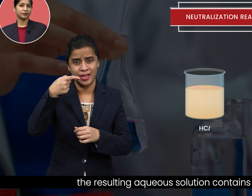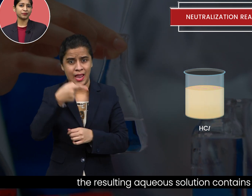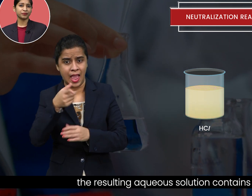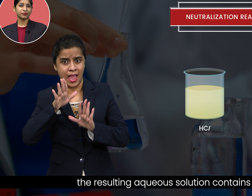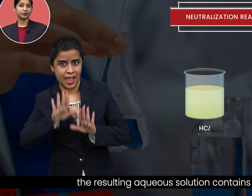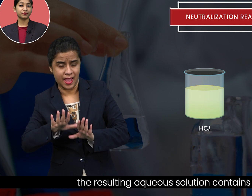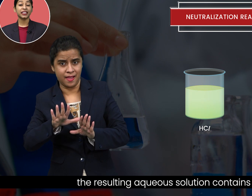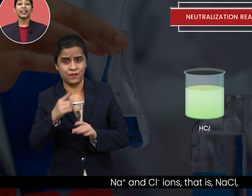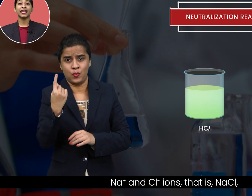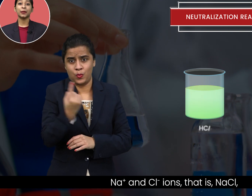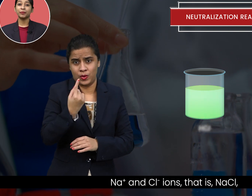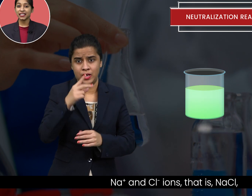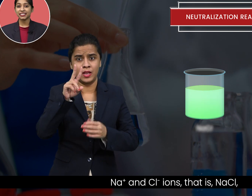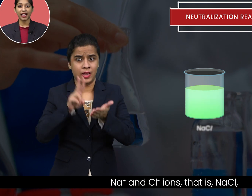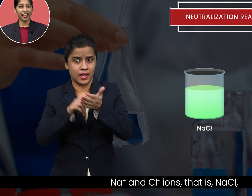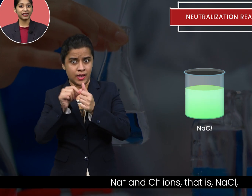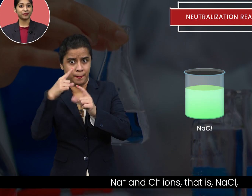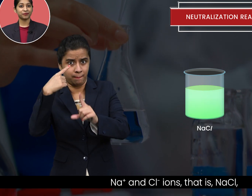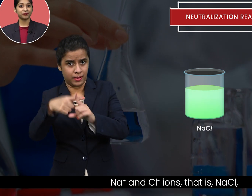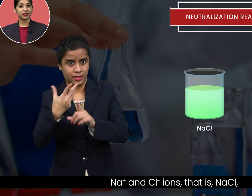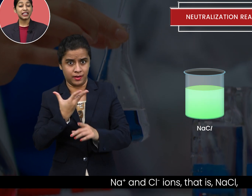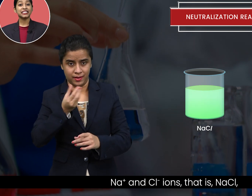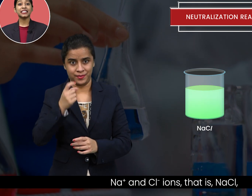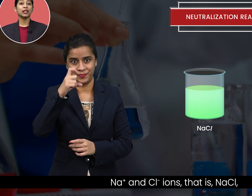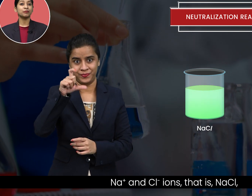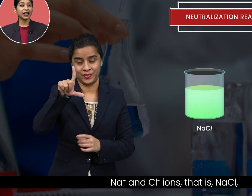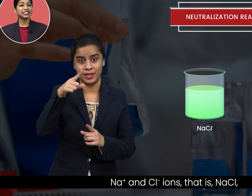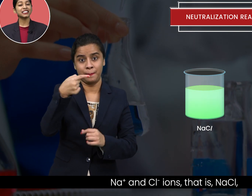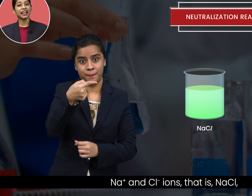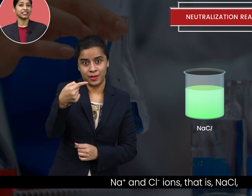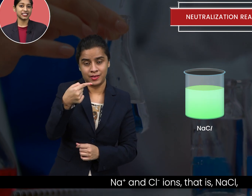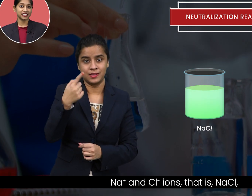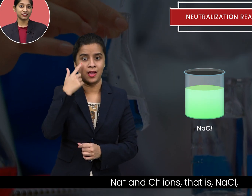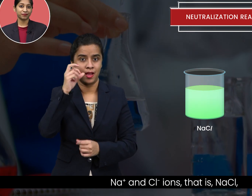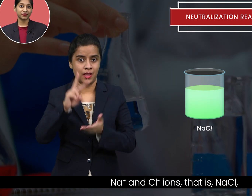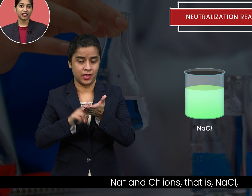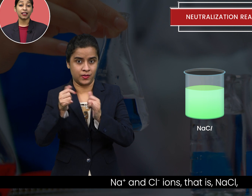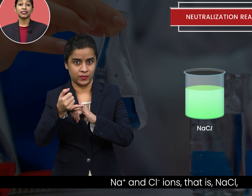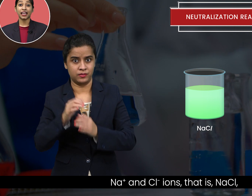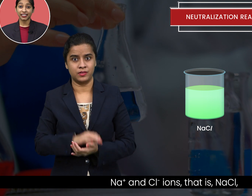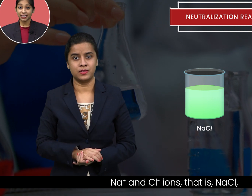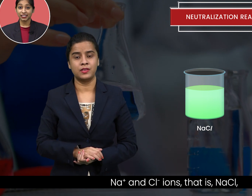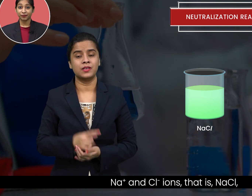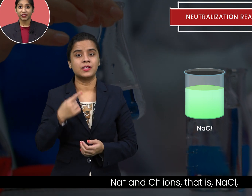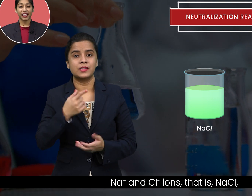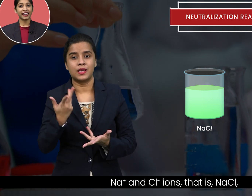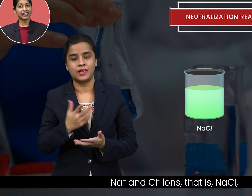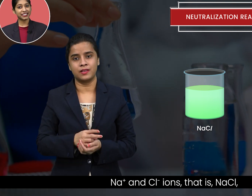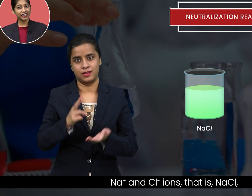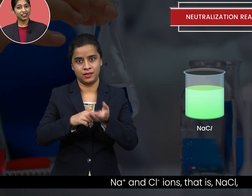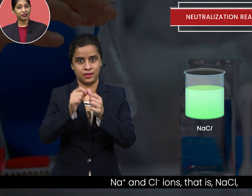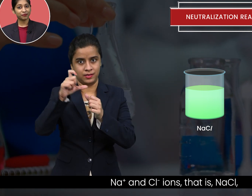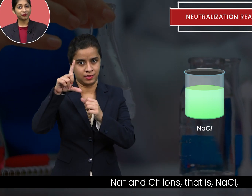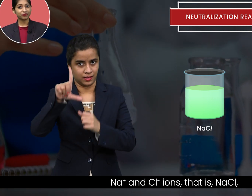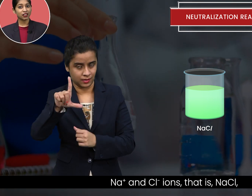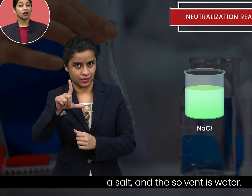only Na plus and Cl minus ions, that is